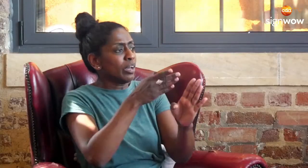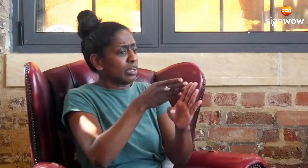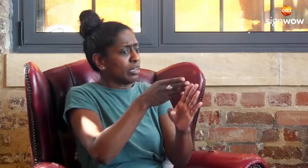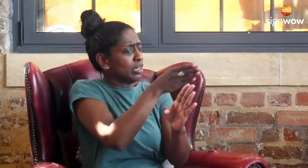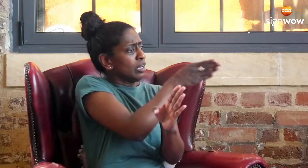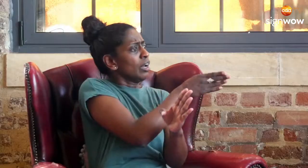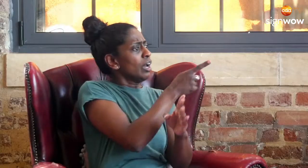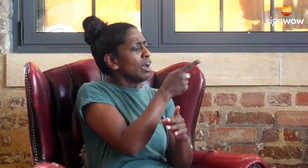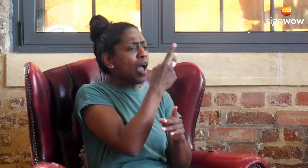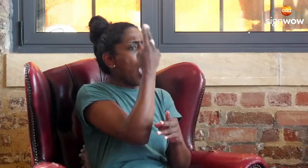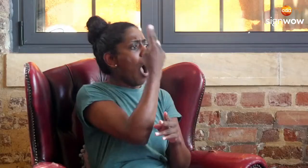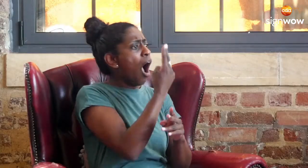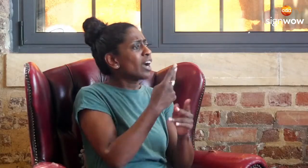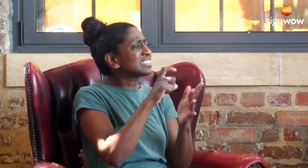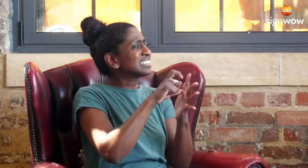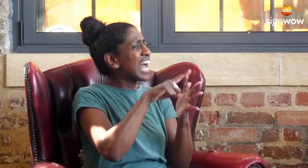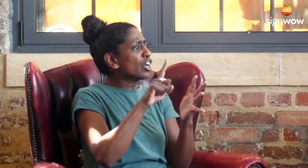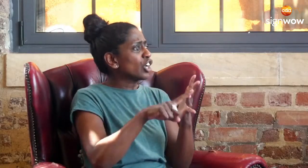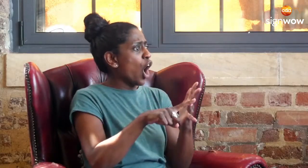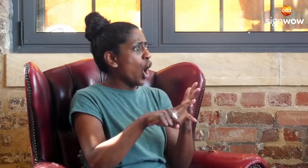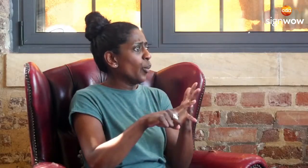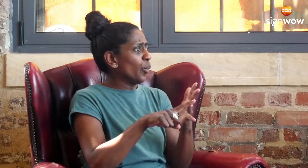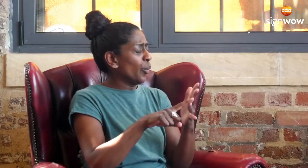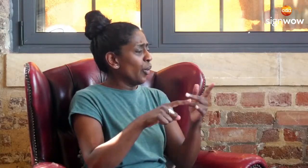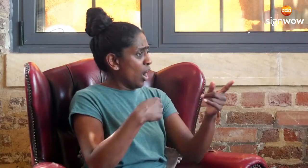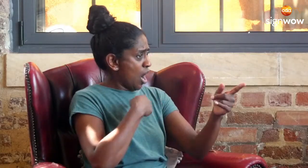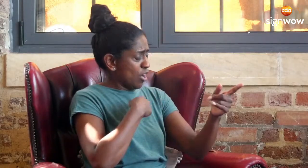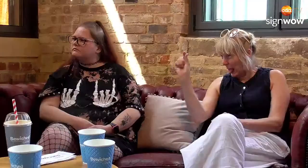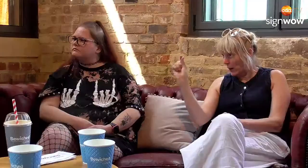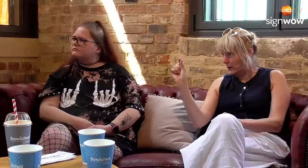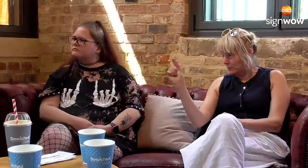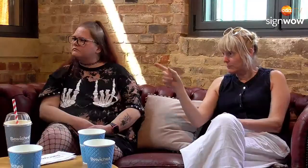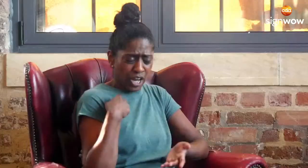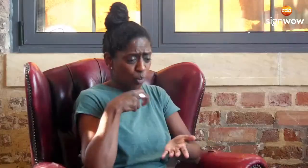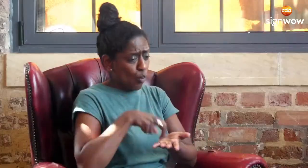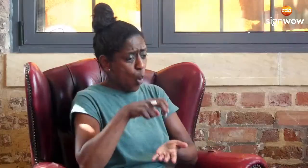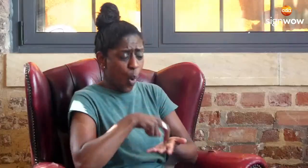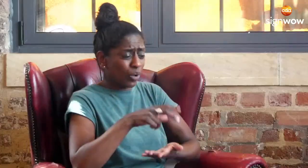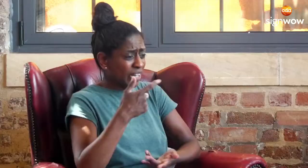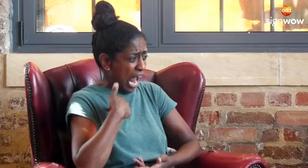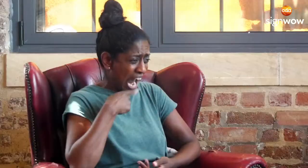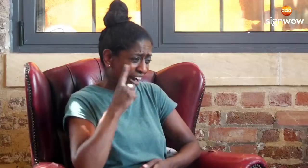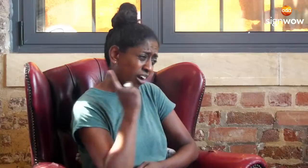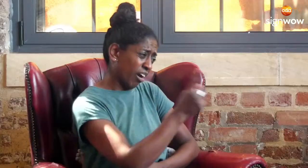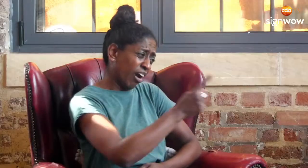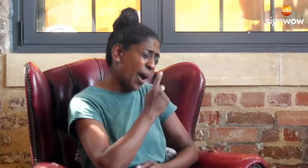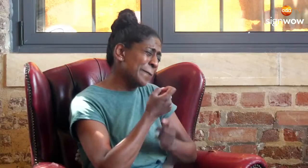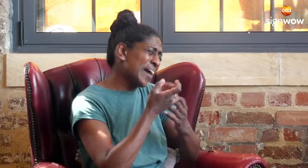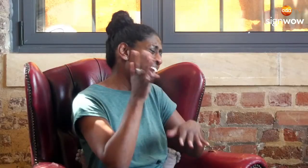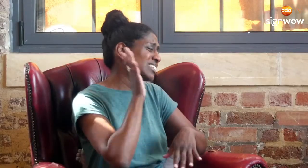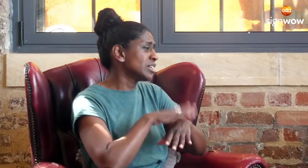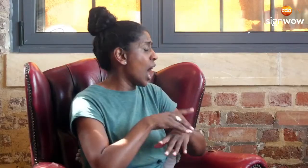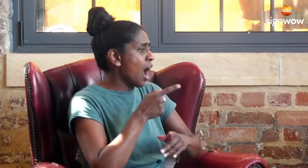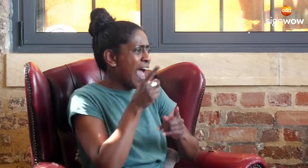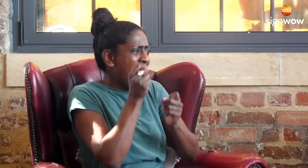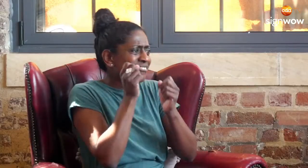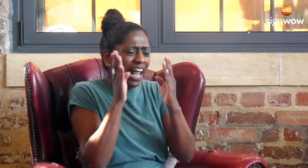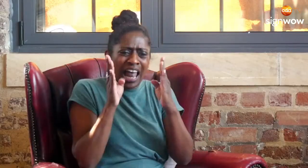the 1940s and the retro buildings. Before that, we had Art Deco and the Art Deco period. And people